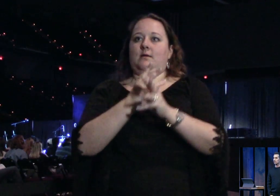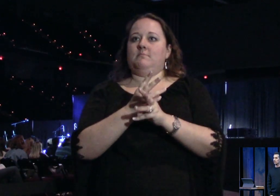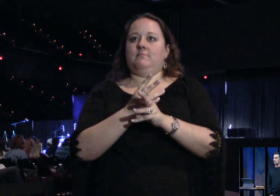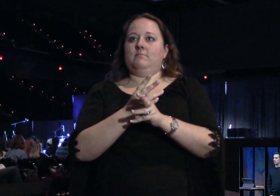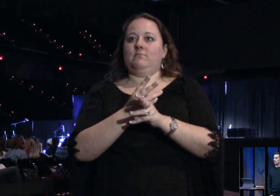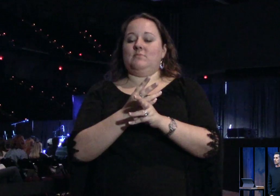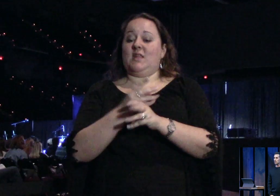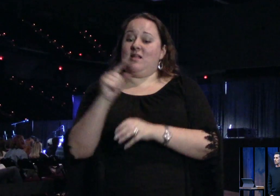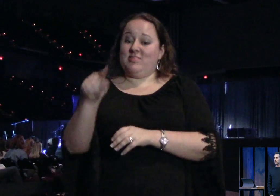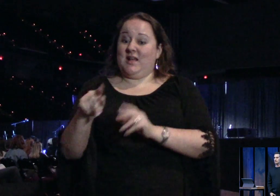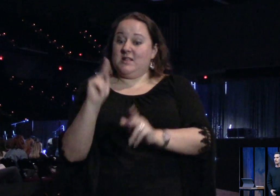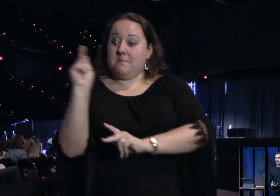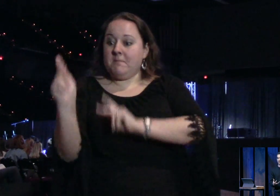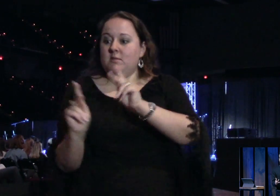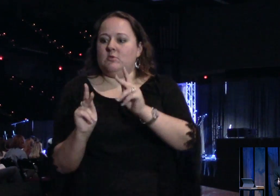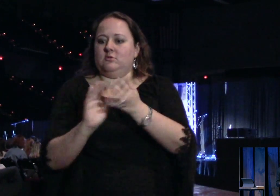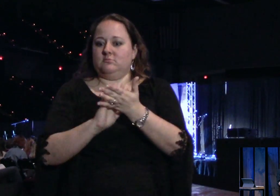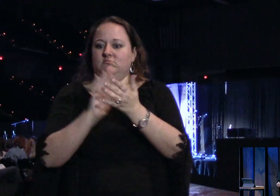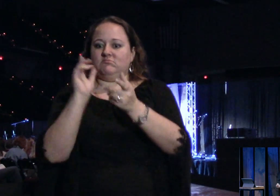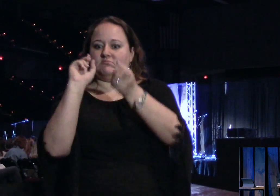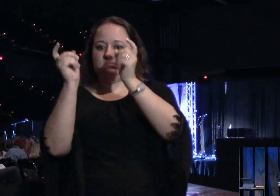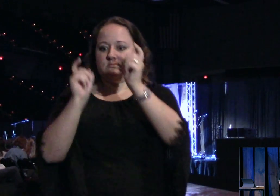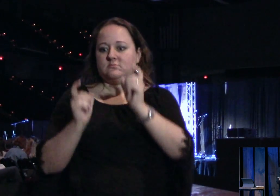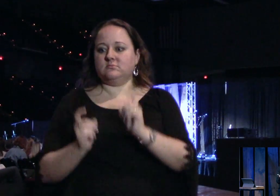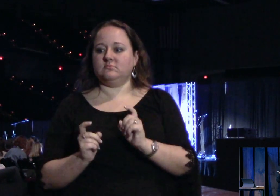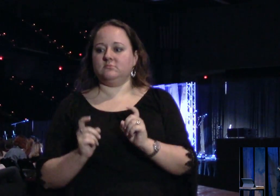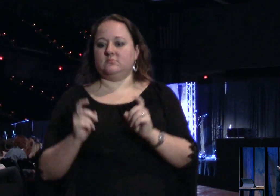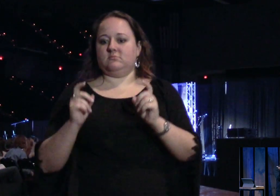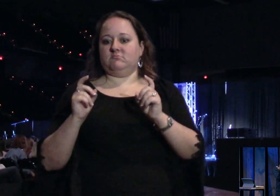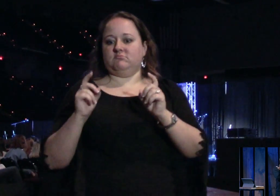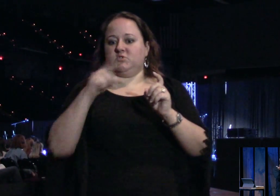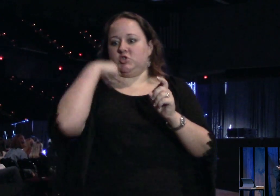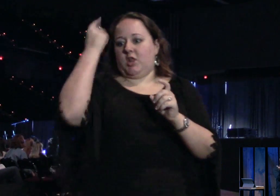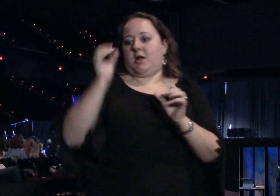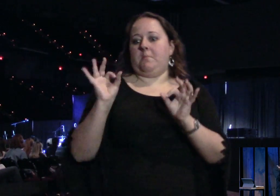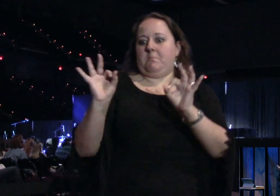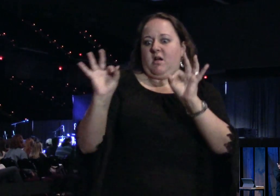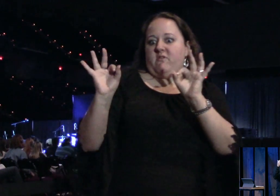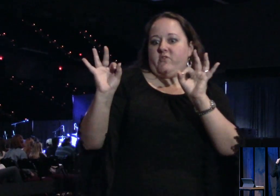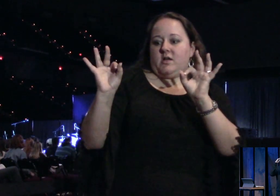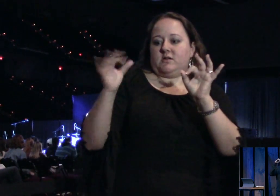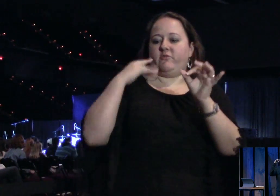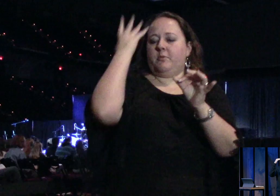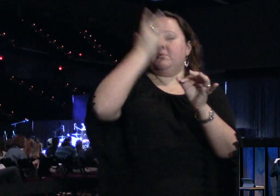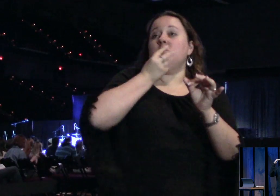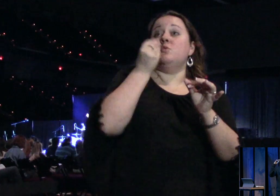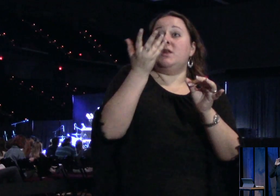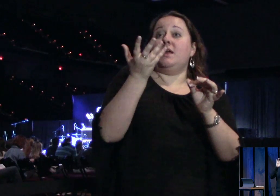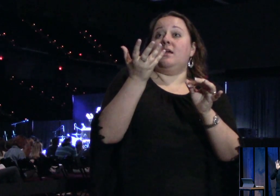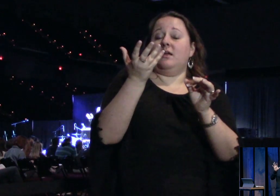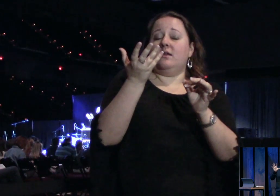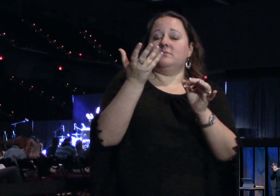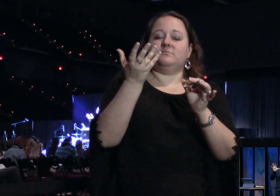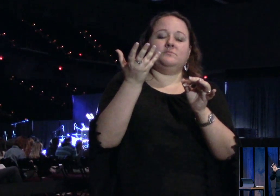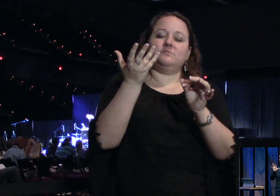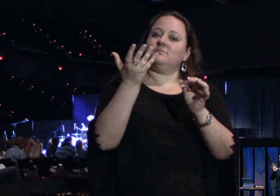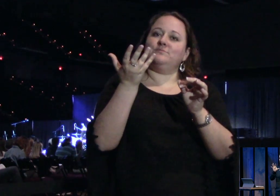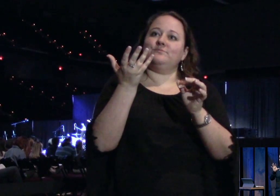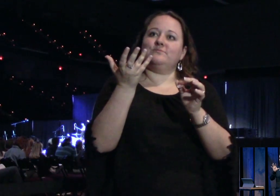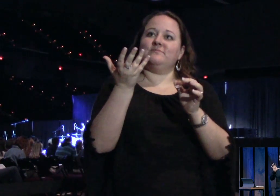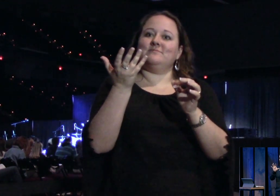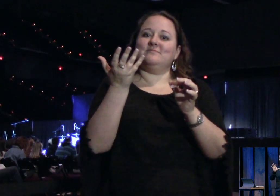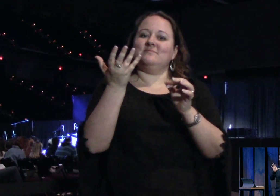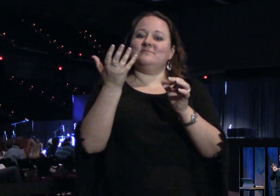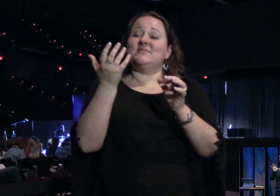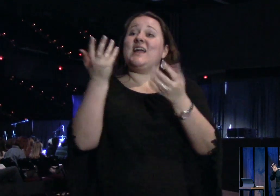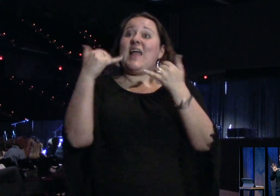reality. Because even these people who had been elevated as the ideal for beauty and sex appeal